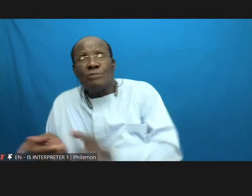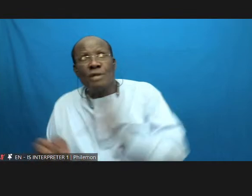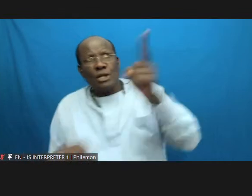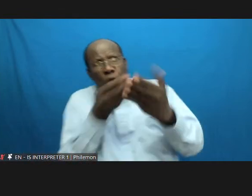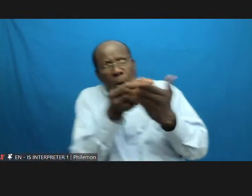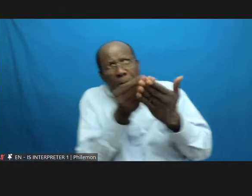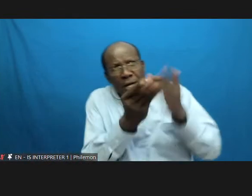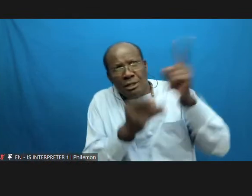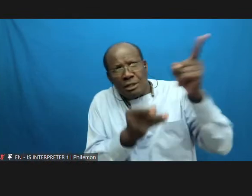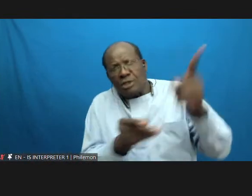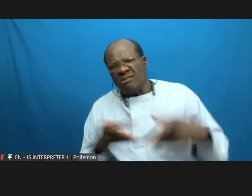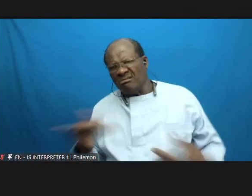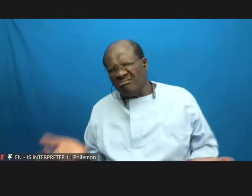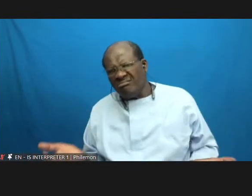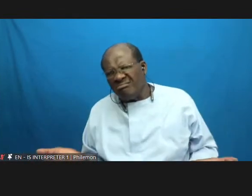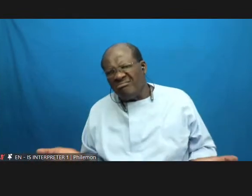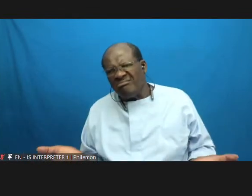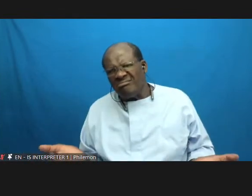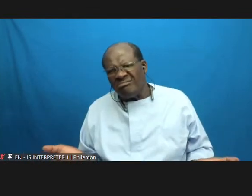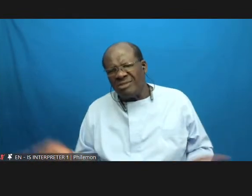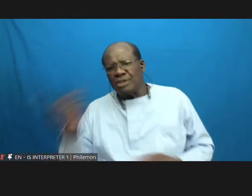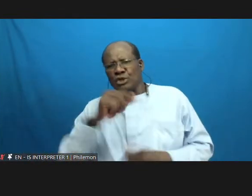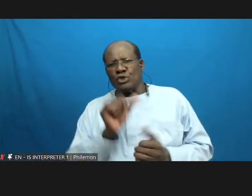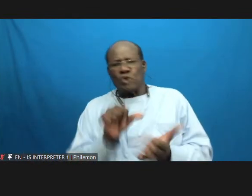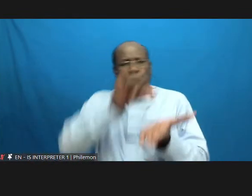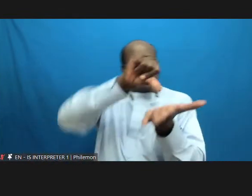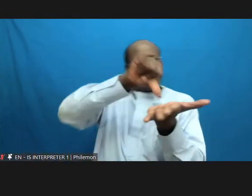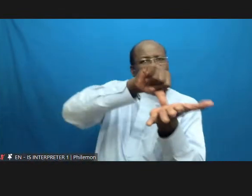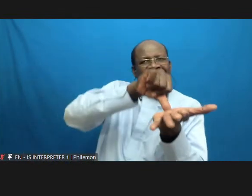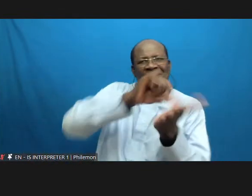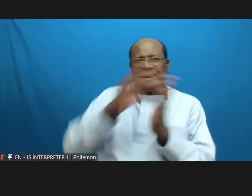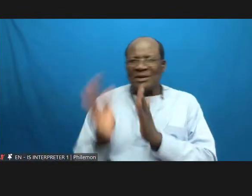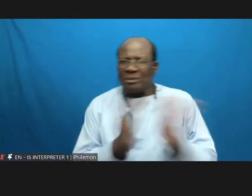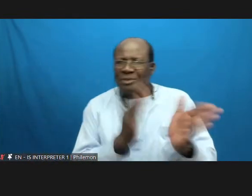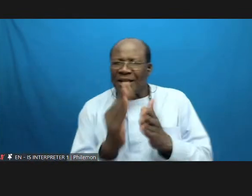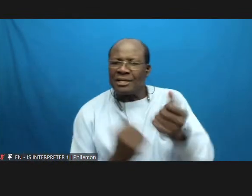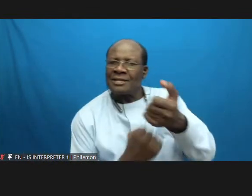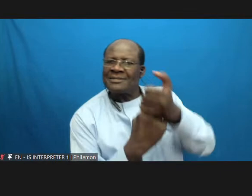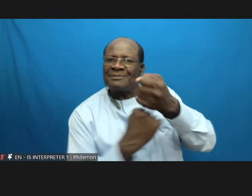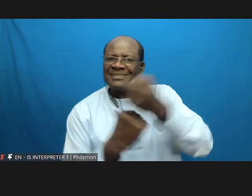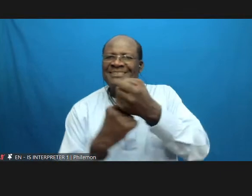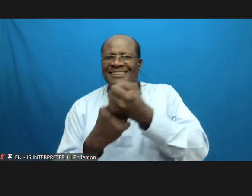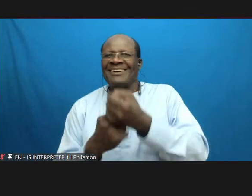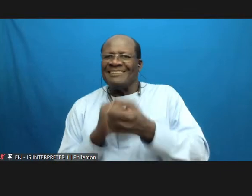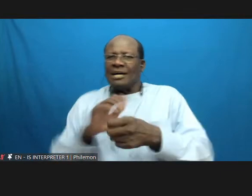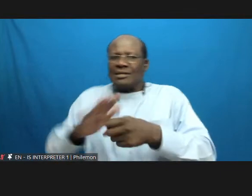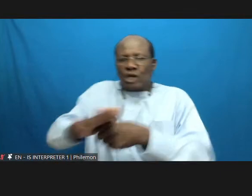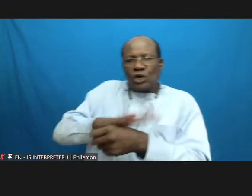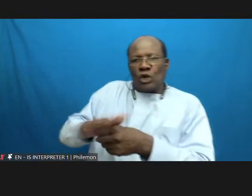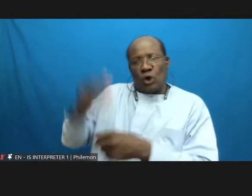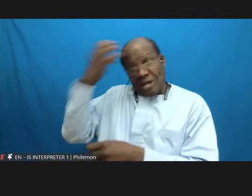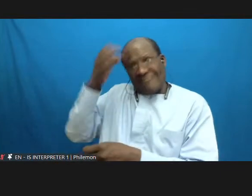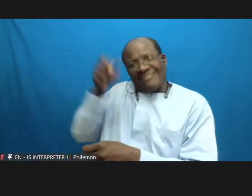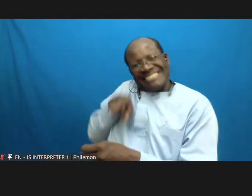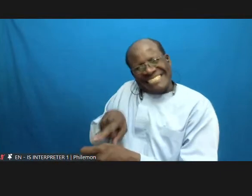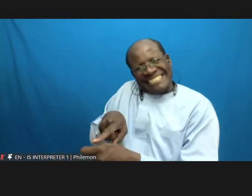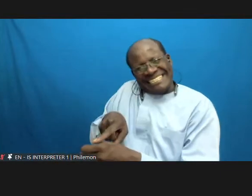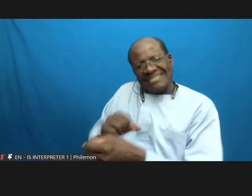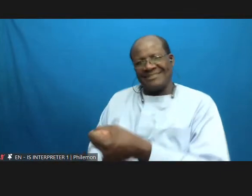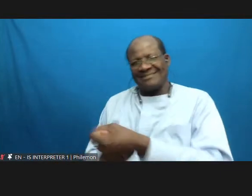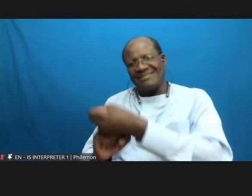to urban planning, particularly in support of local governments. So these are just a couple of issues